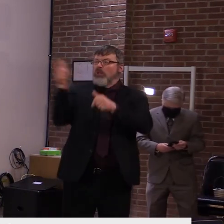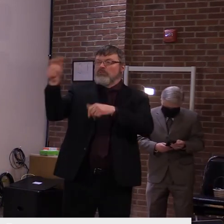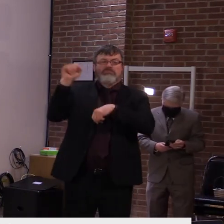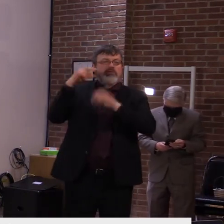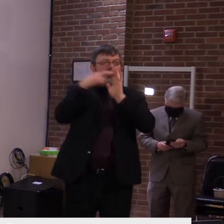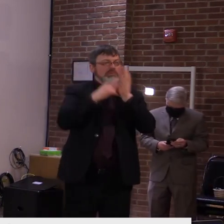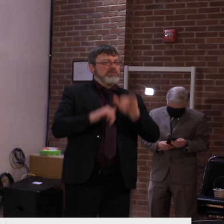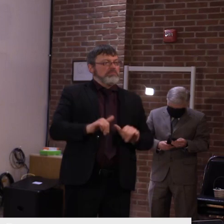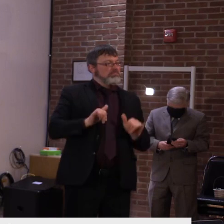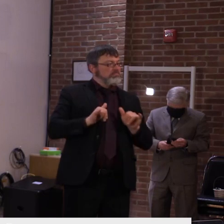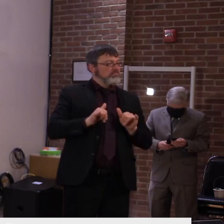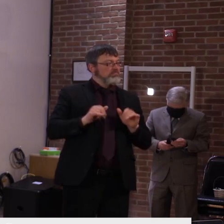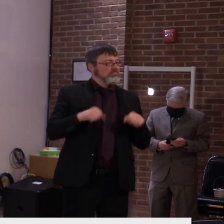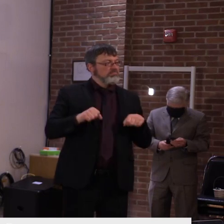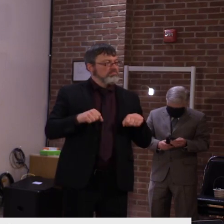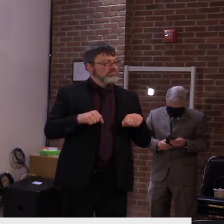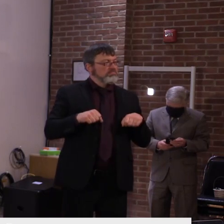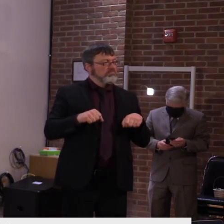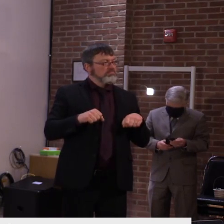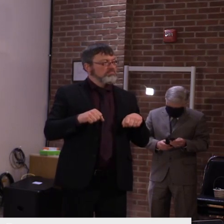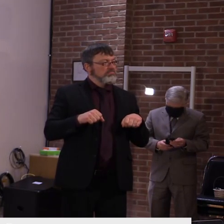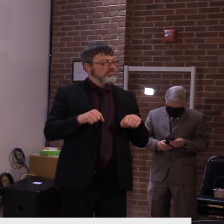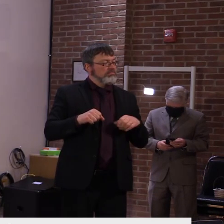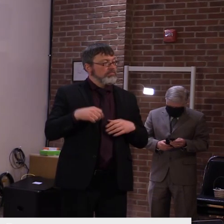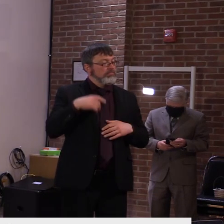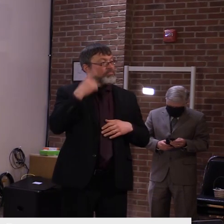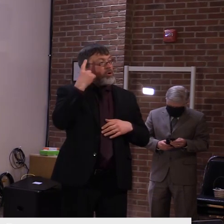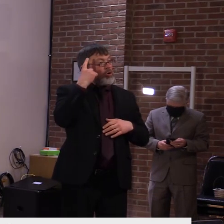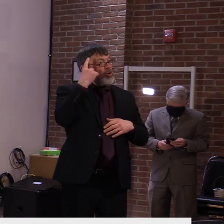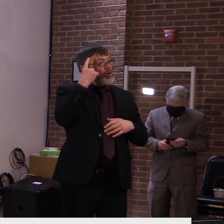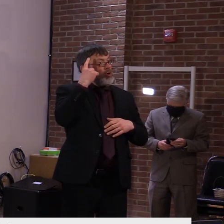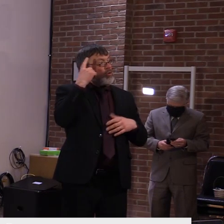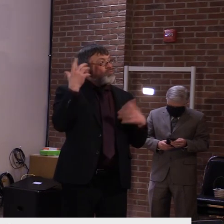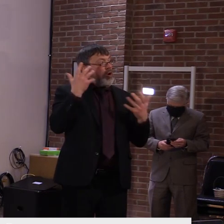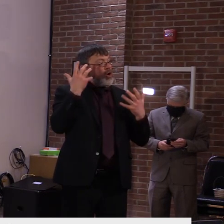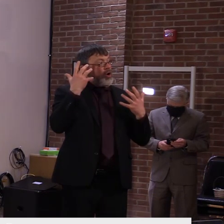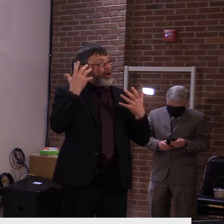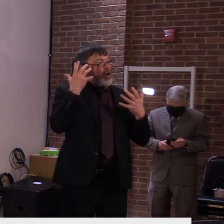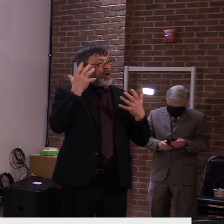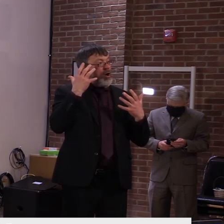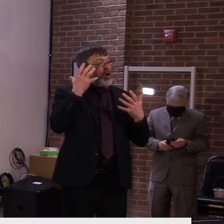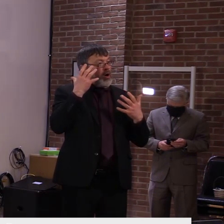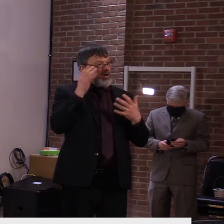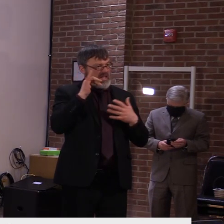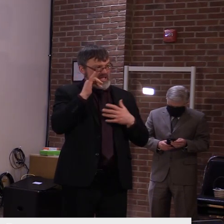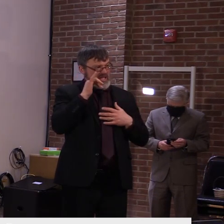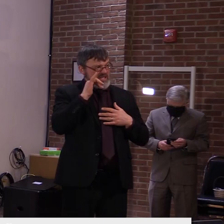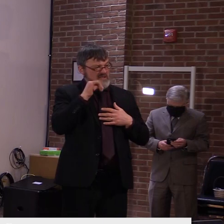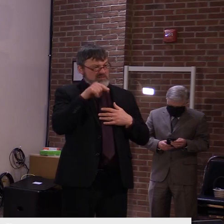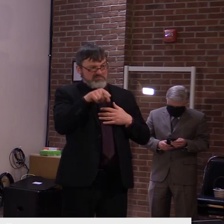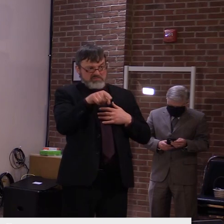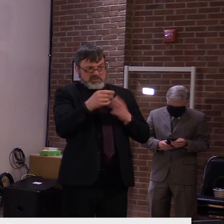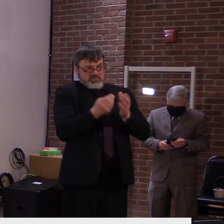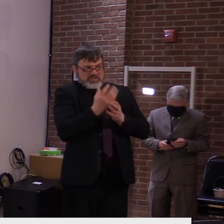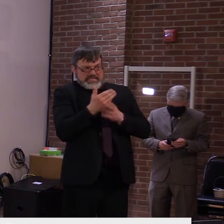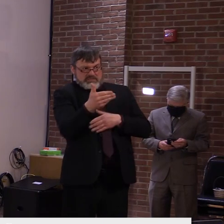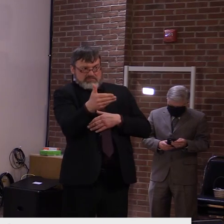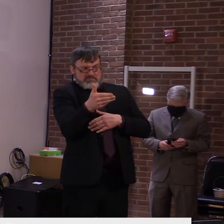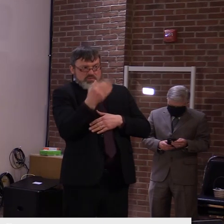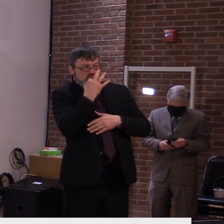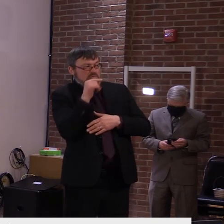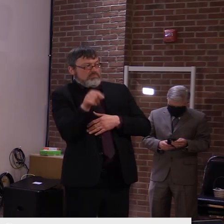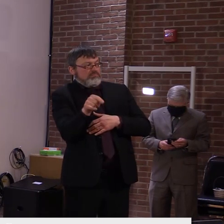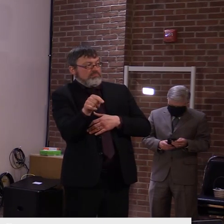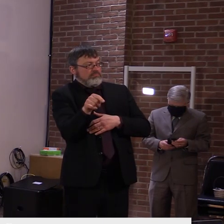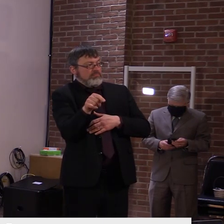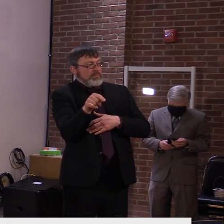makes us confident about the spring is that we have really good insight into the operating conditions at any given moment. And that's a function, you know, of